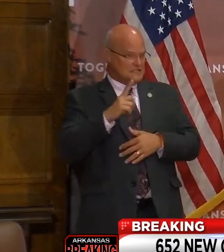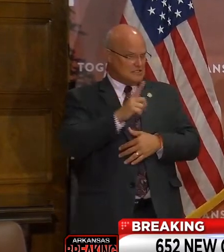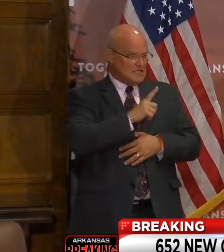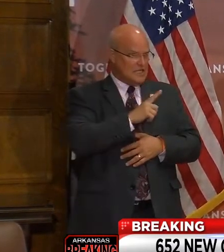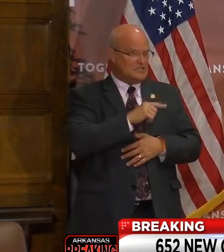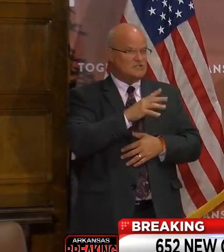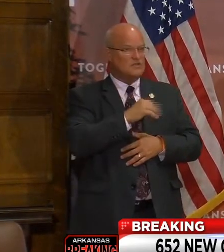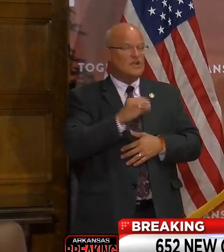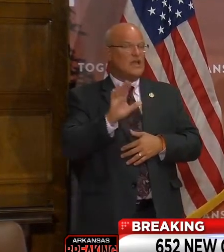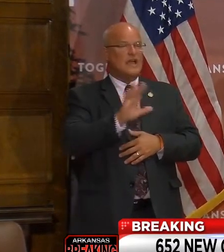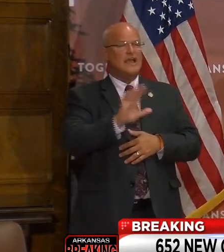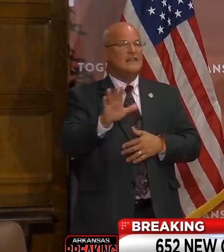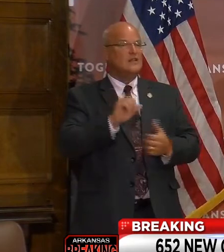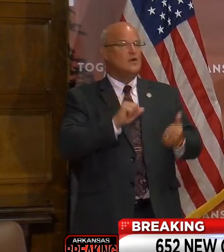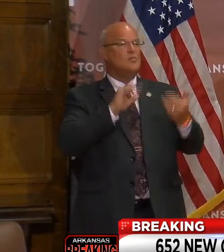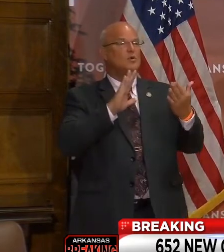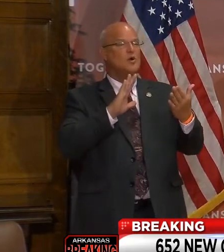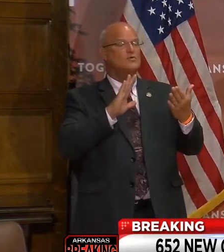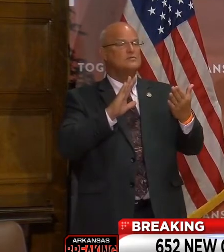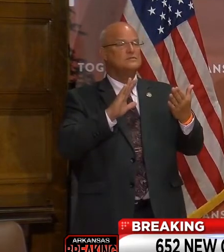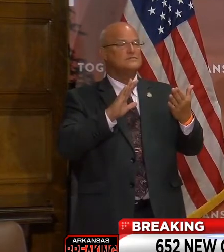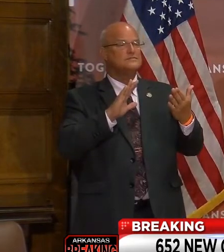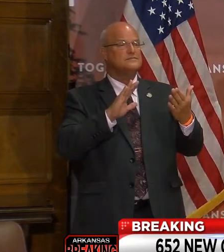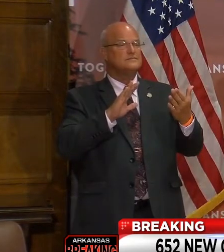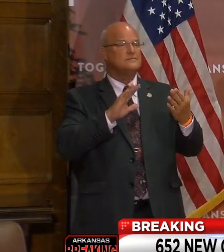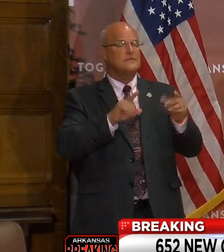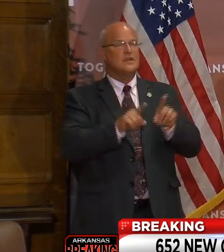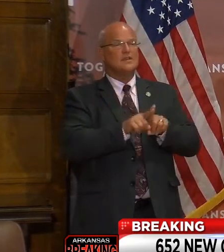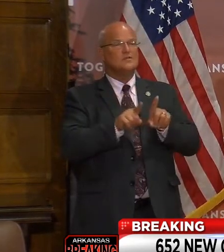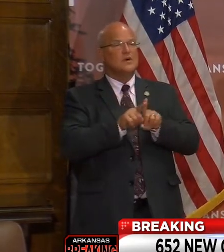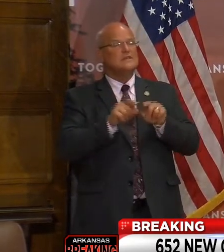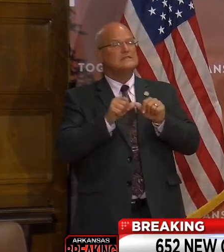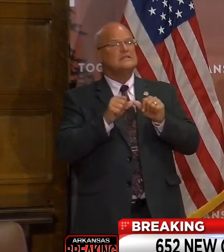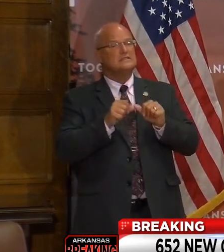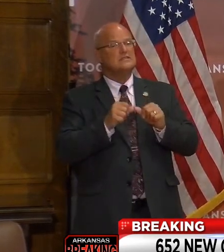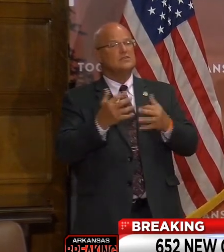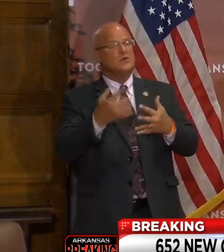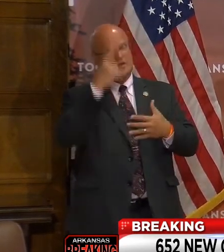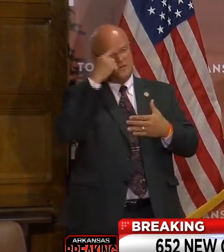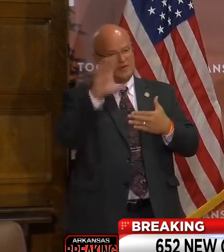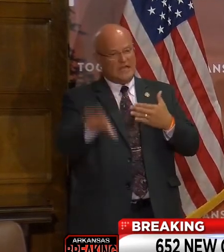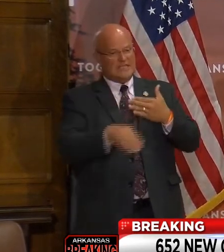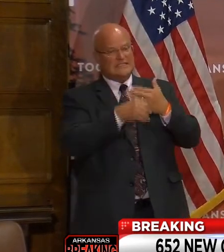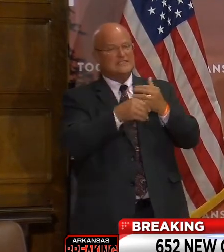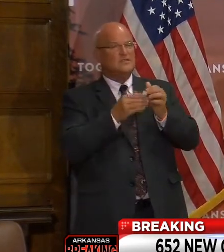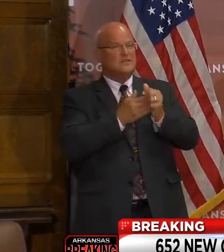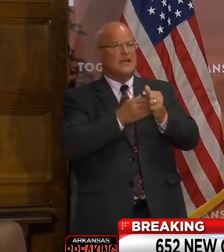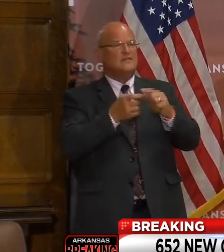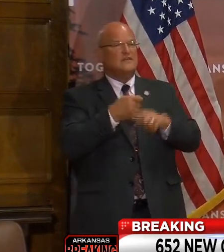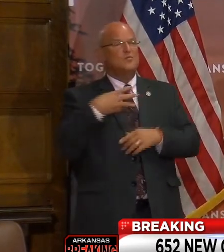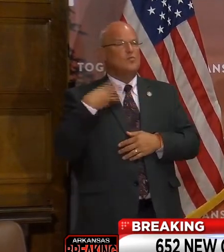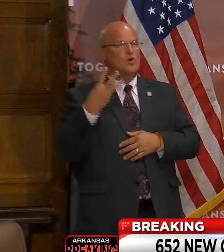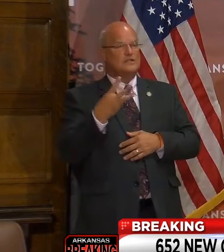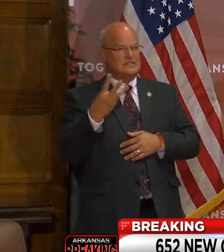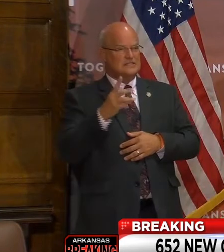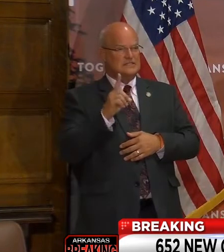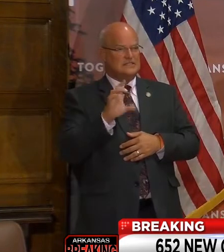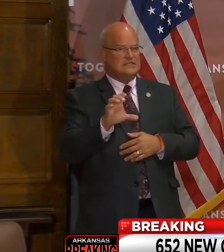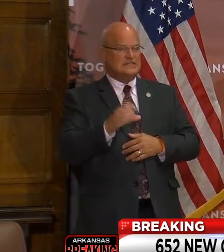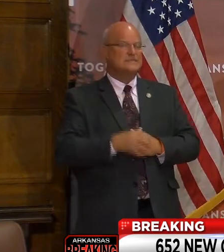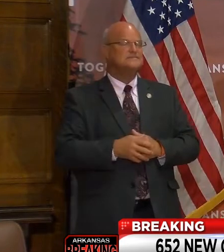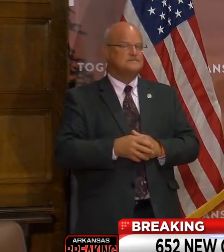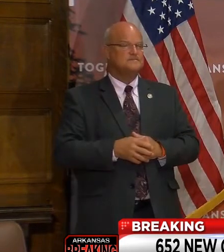legislature and their approach to this, as well as continue to wait for additional guidance from Washington on this.